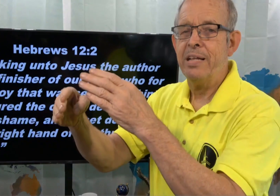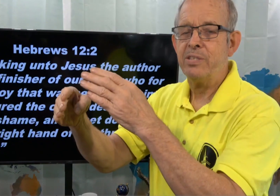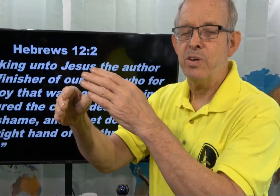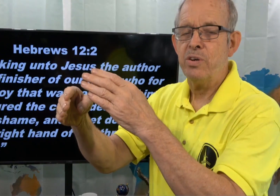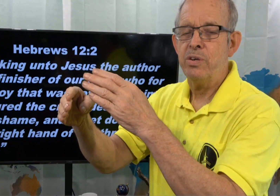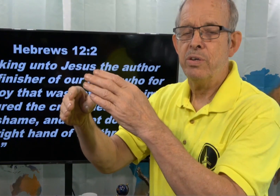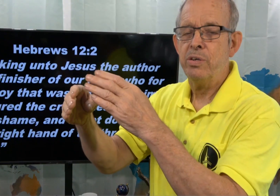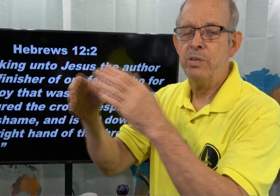finisher.